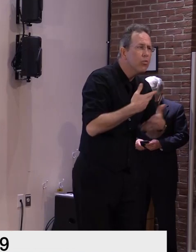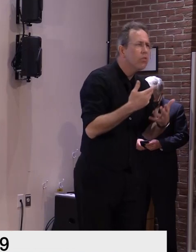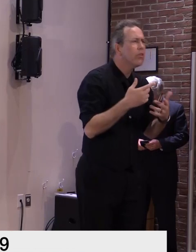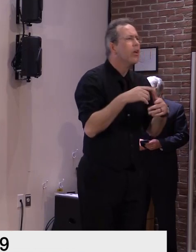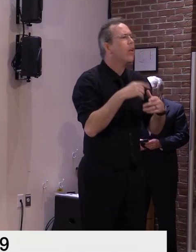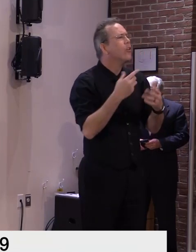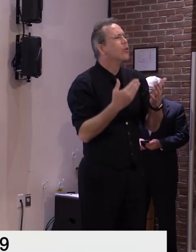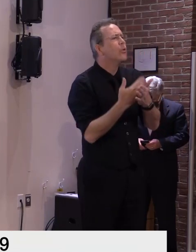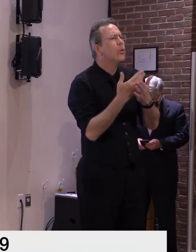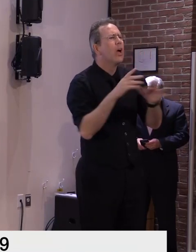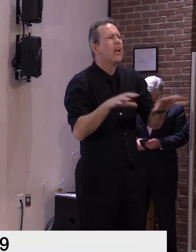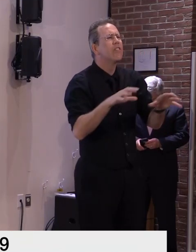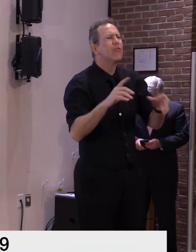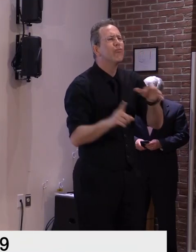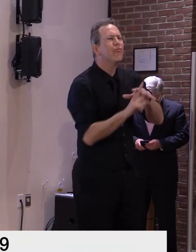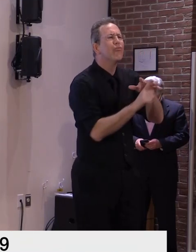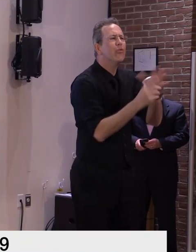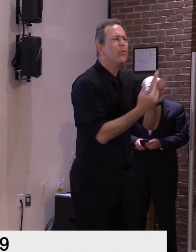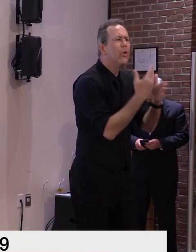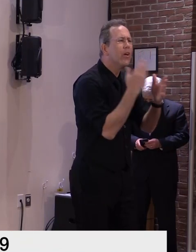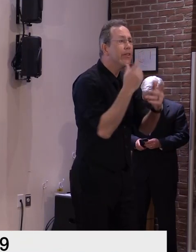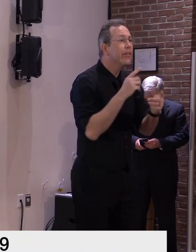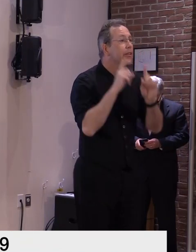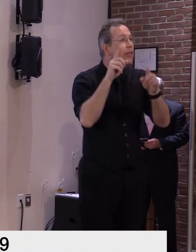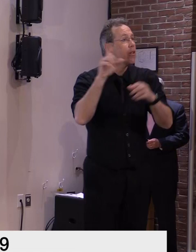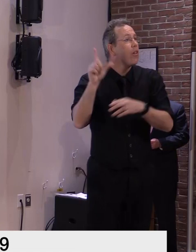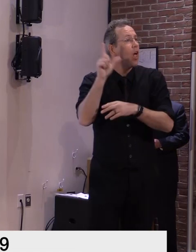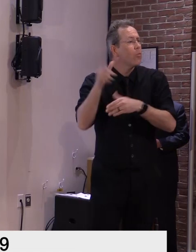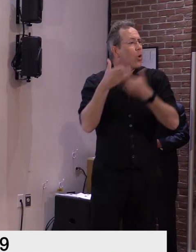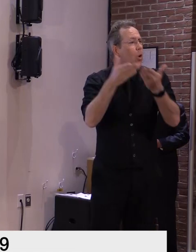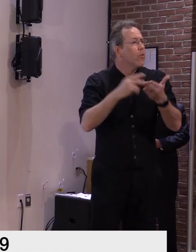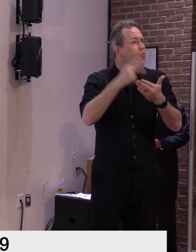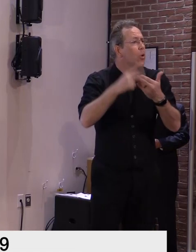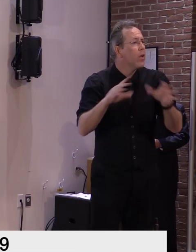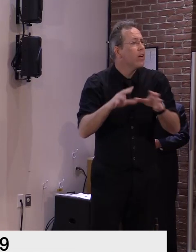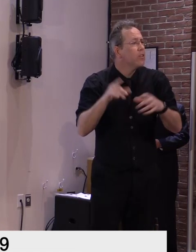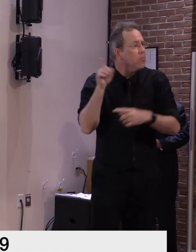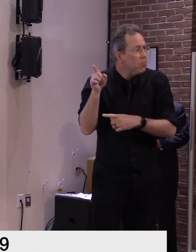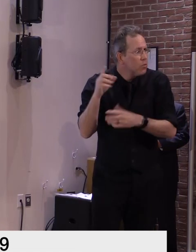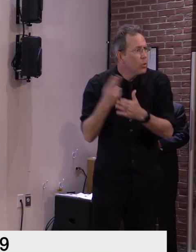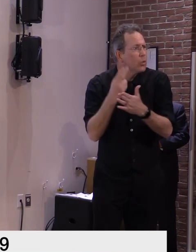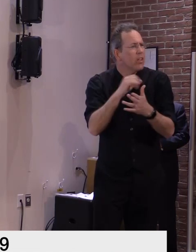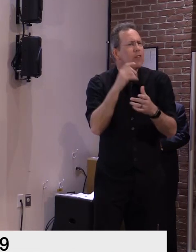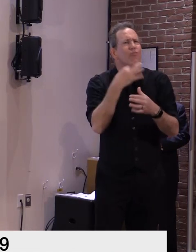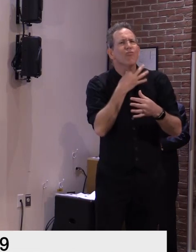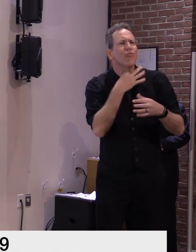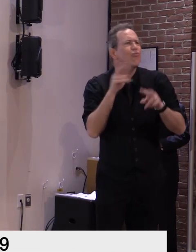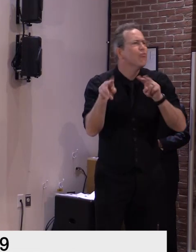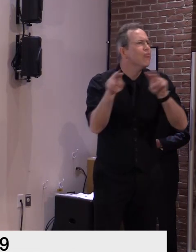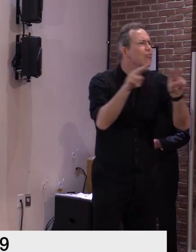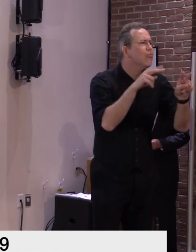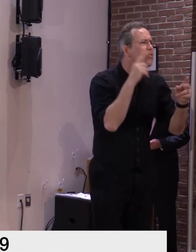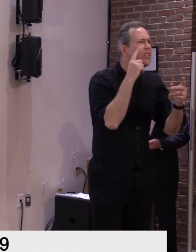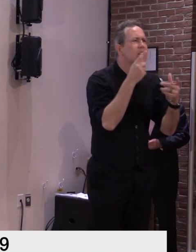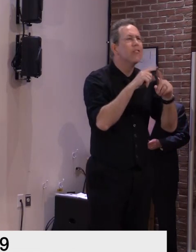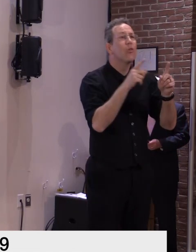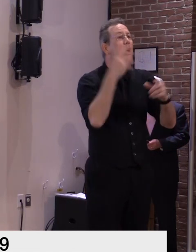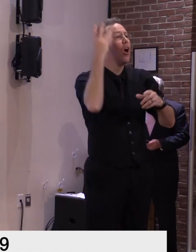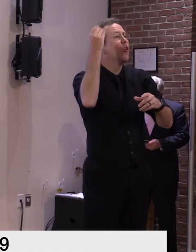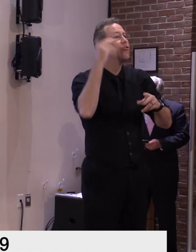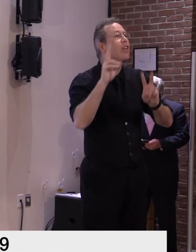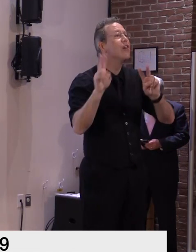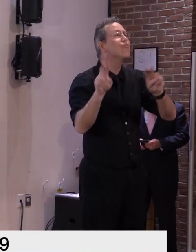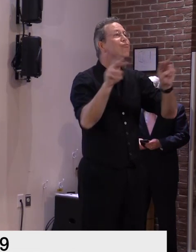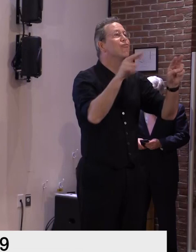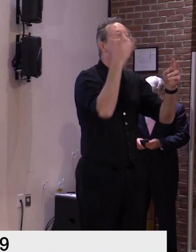local library offerings, or simply taking advantage of the beautiful natural opportunities our gorgeous state offers. We